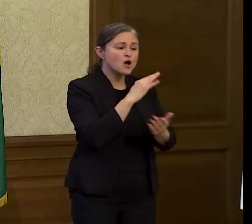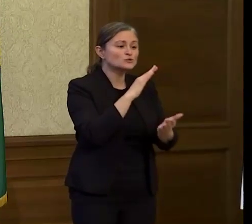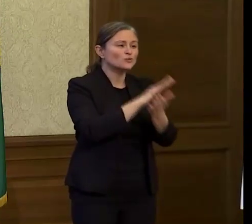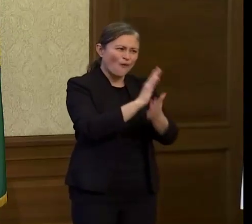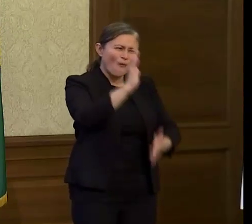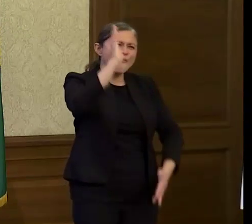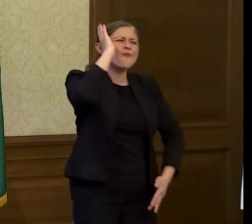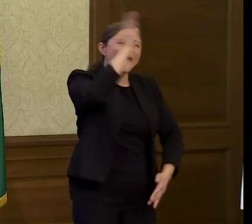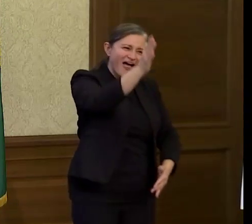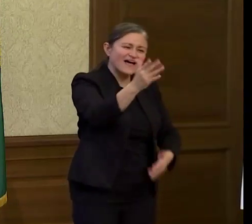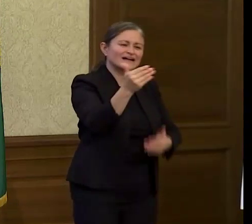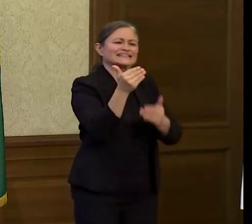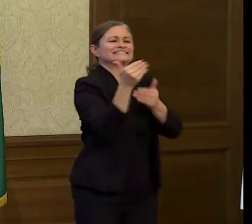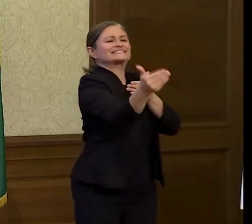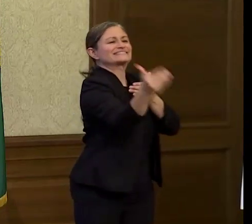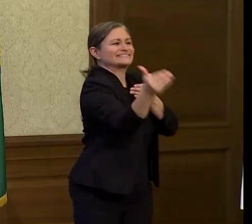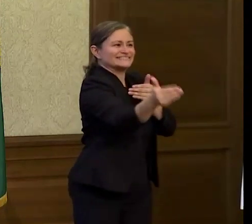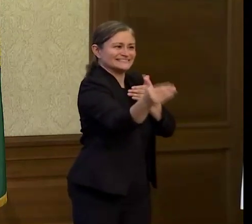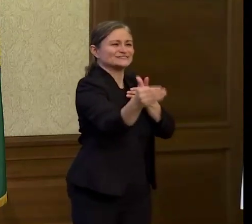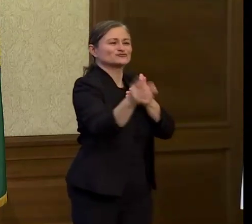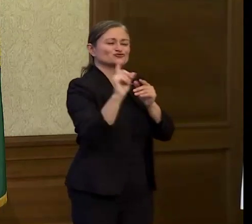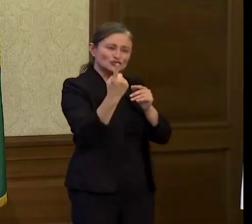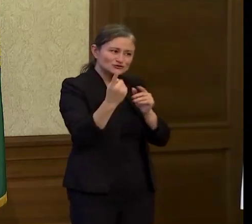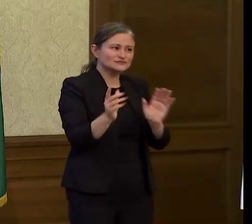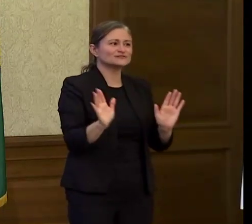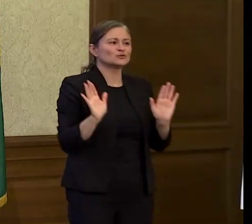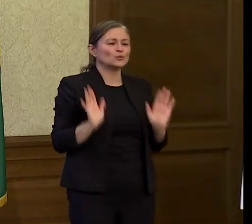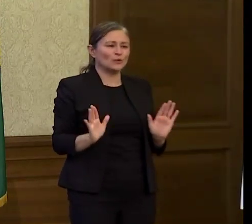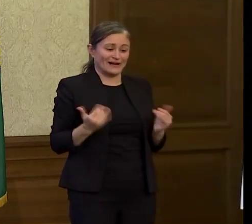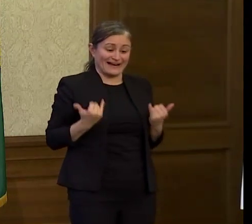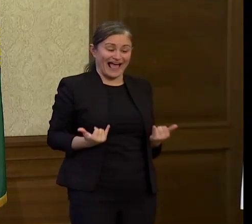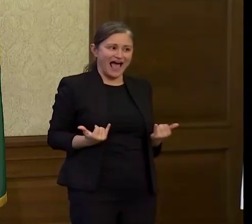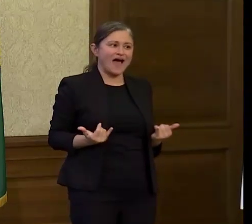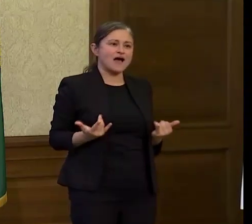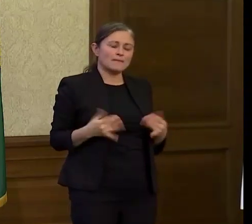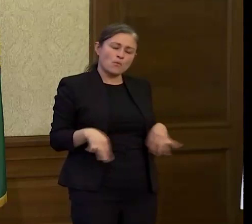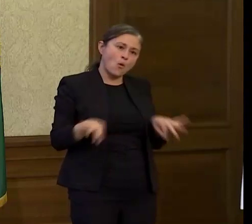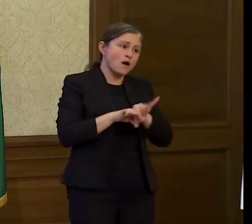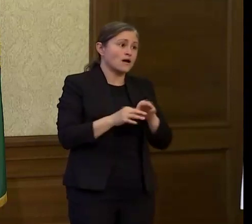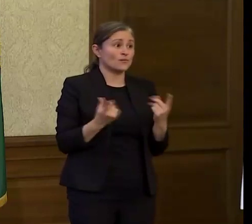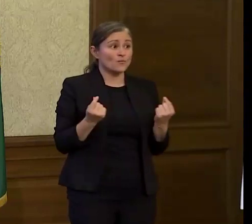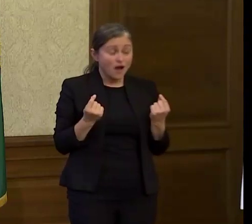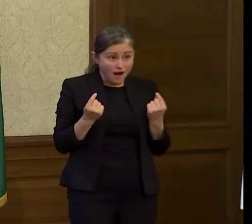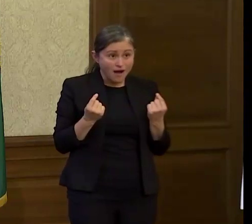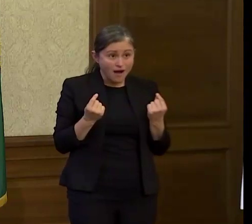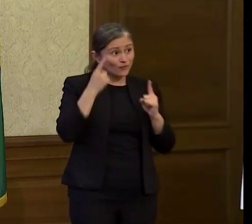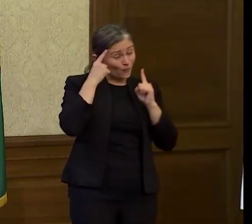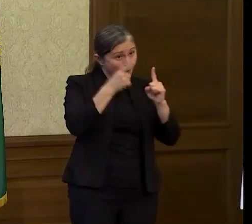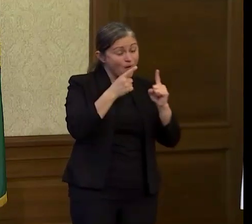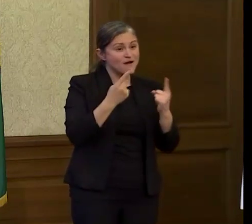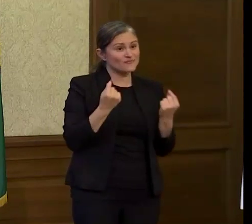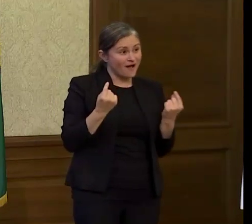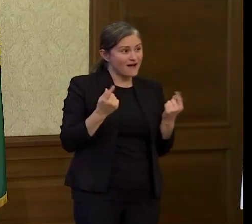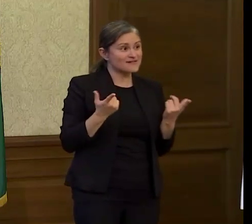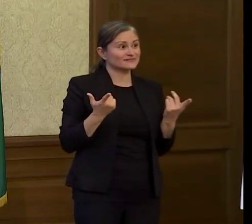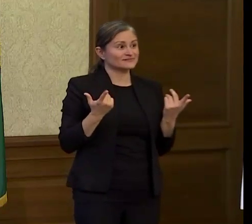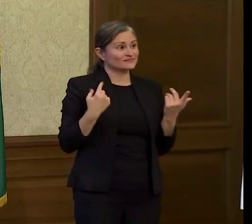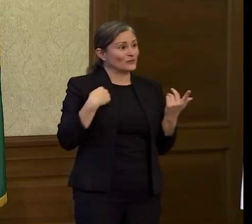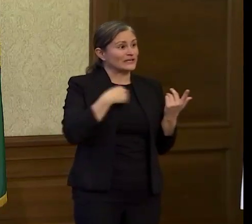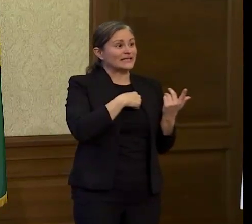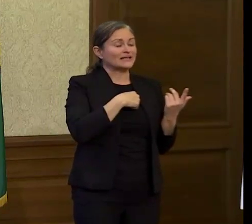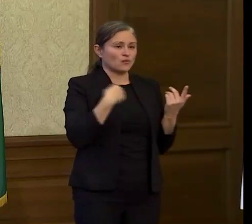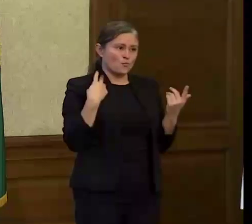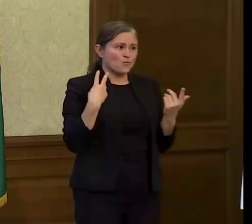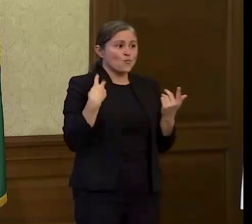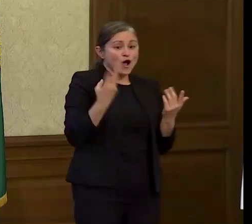And today is a big step towards doing all those things. Taking big steps is in the nature of Washingtonians, and that's what we're going